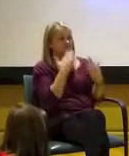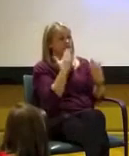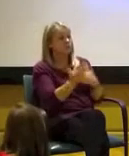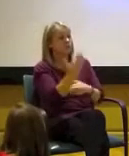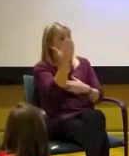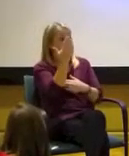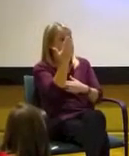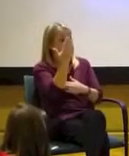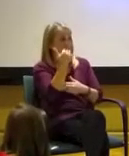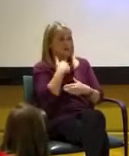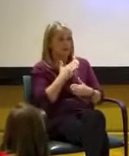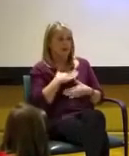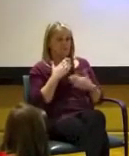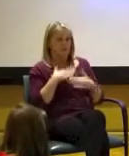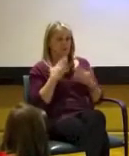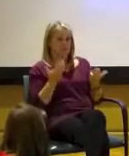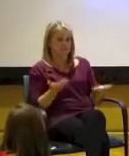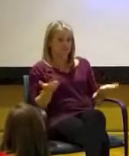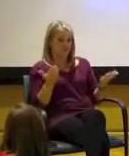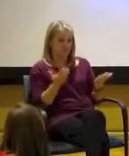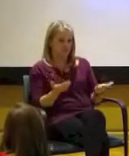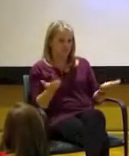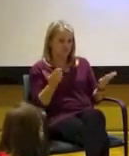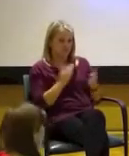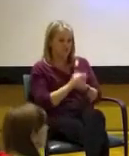Good morning, everyone. I'm happy to be here.